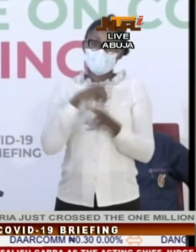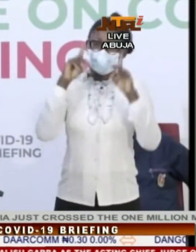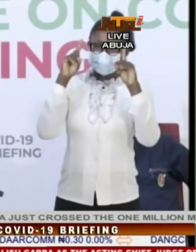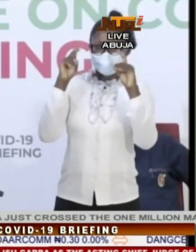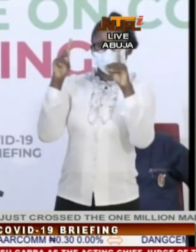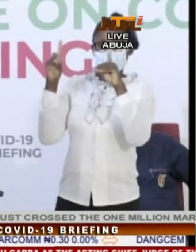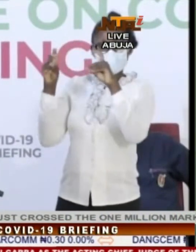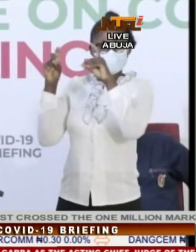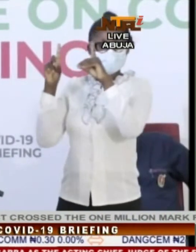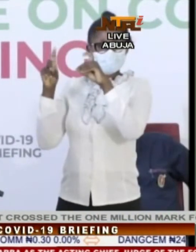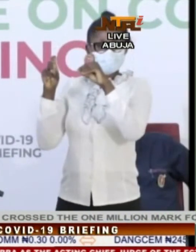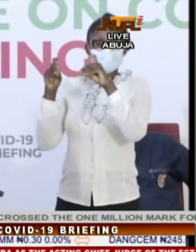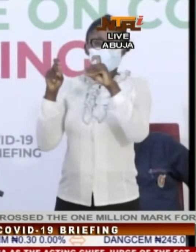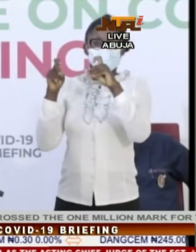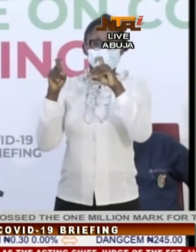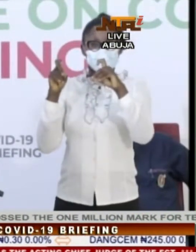the